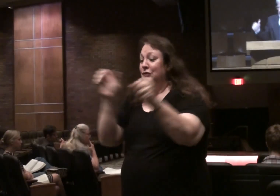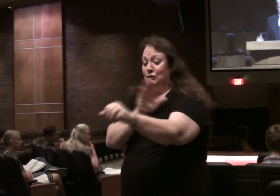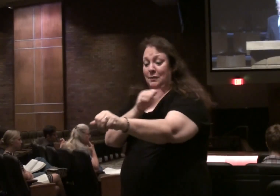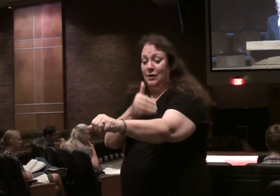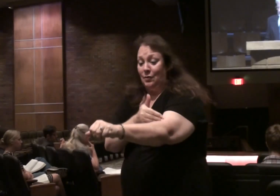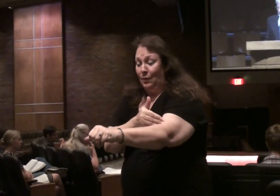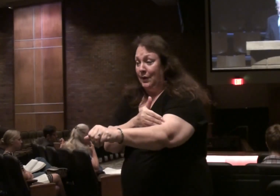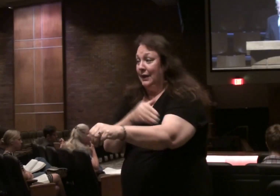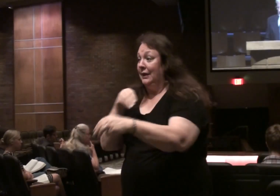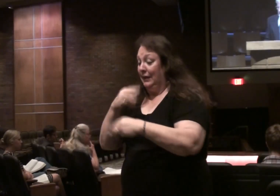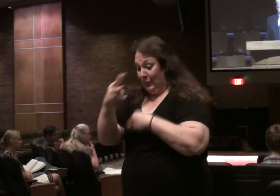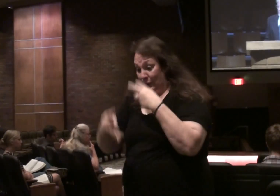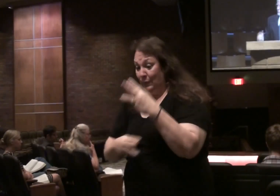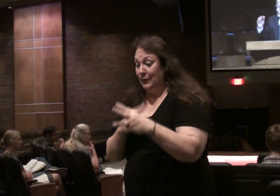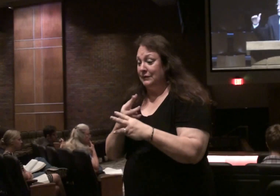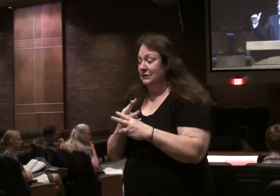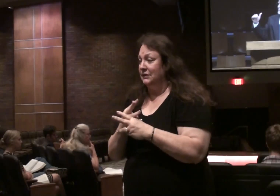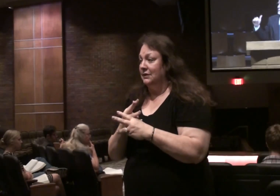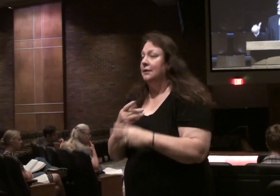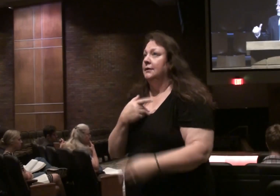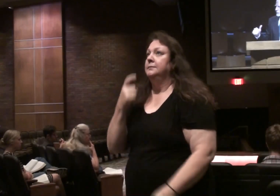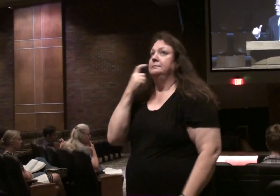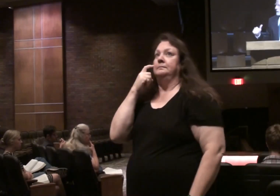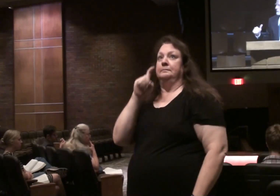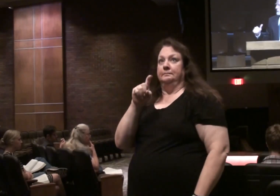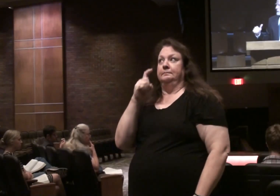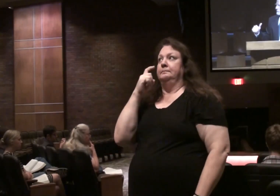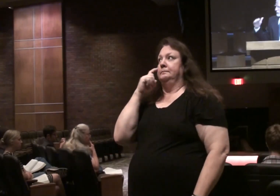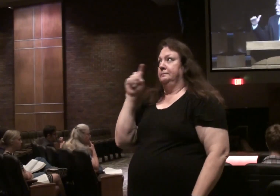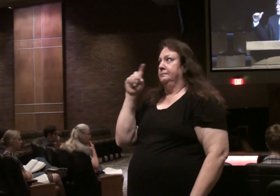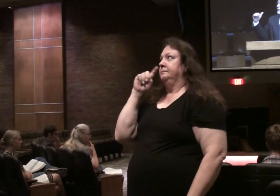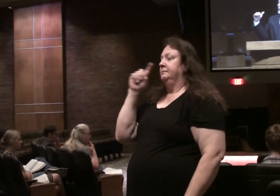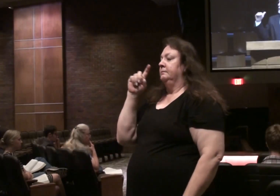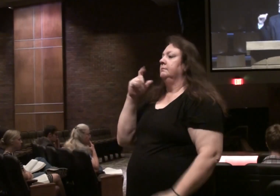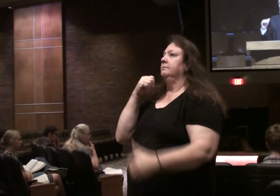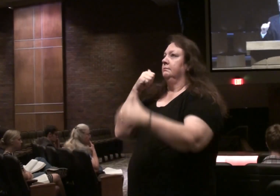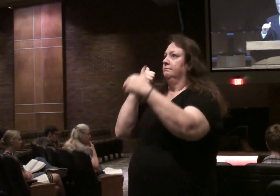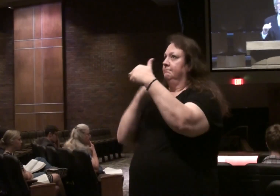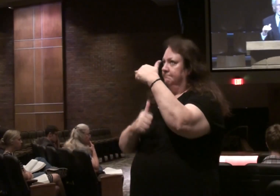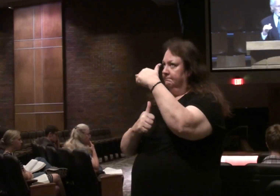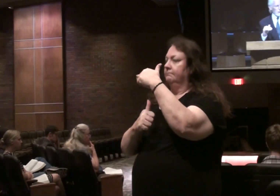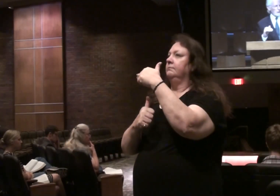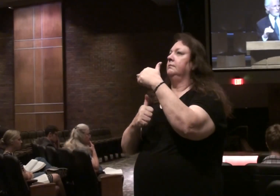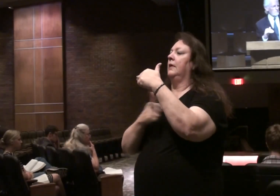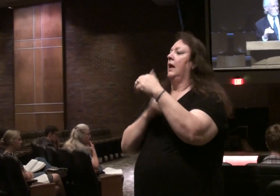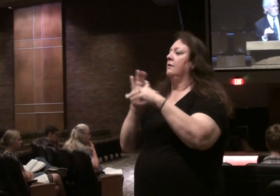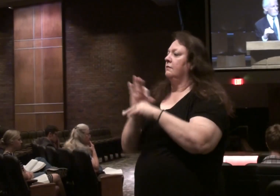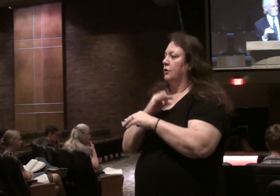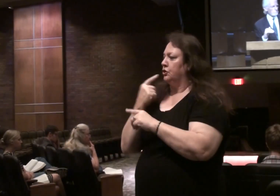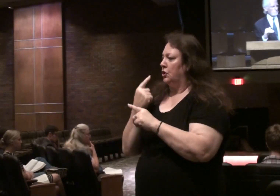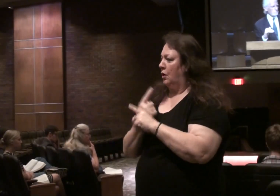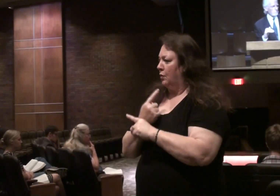His creation. Recognize it, submit to it. Function appropriately.